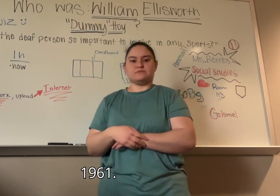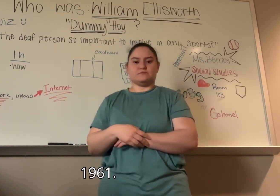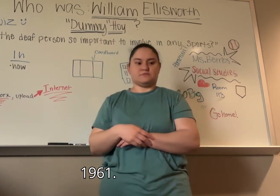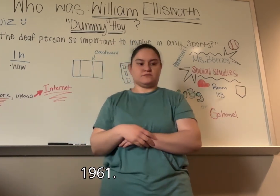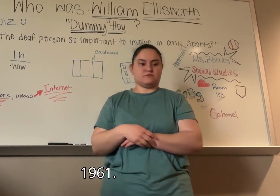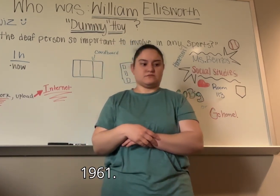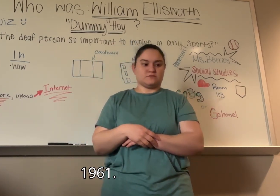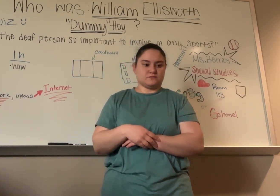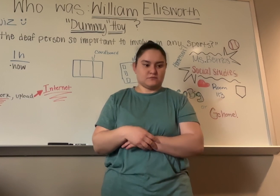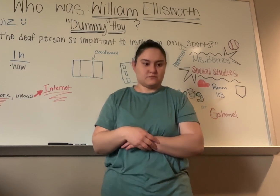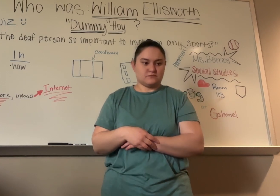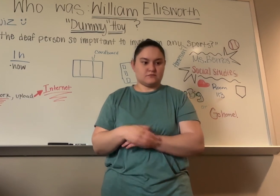1961.